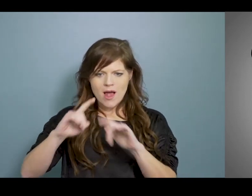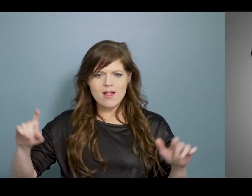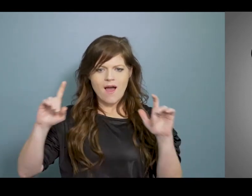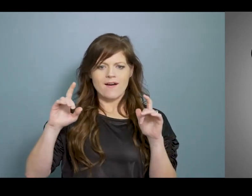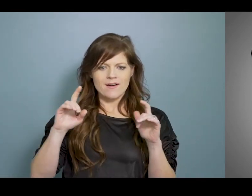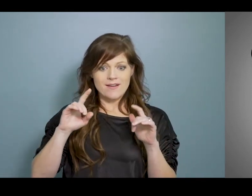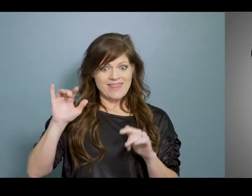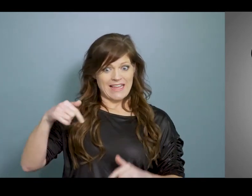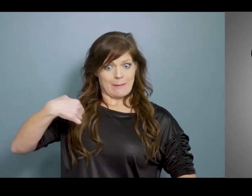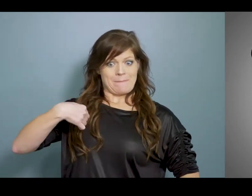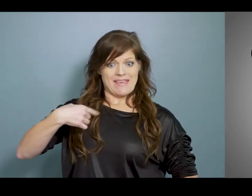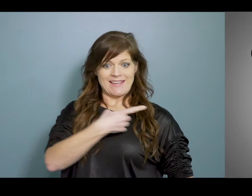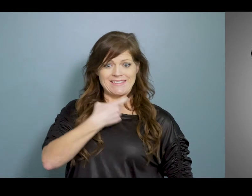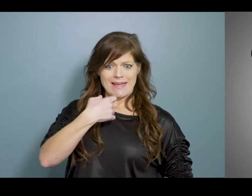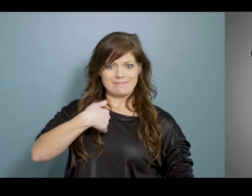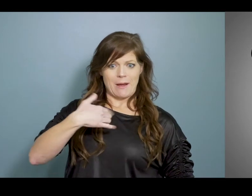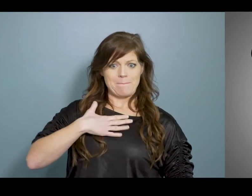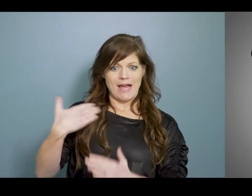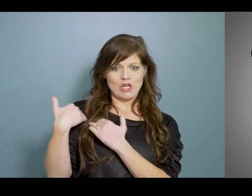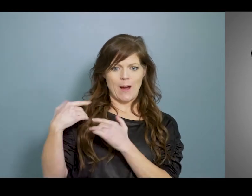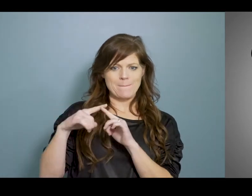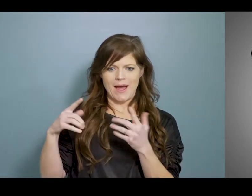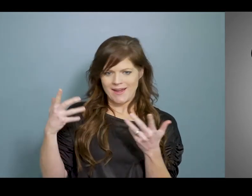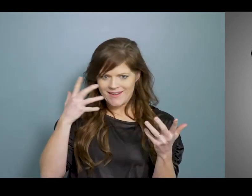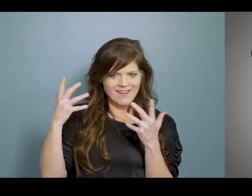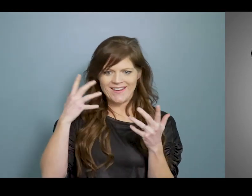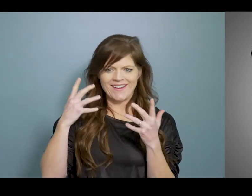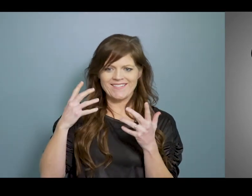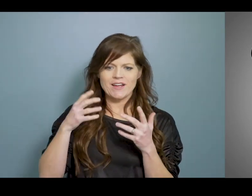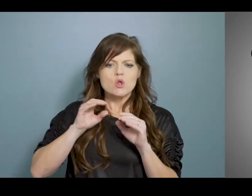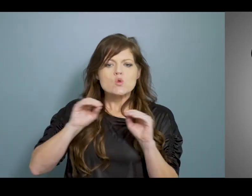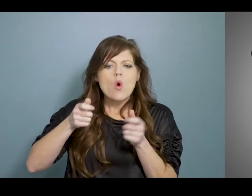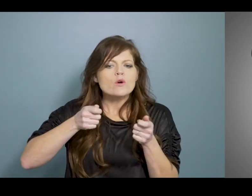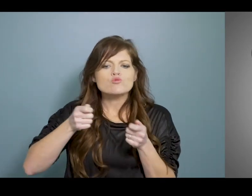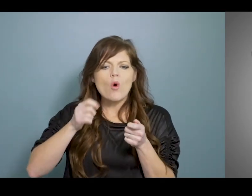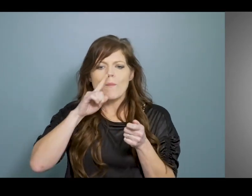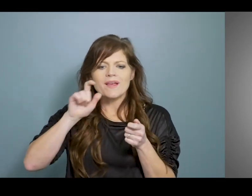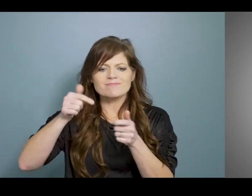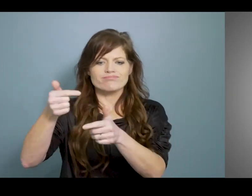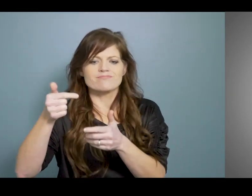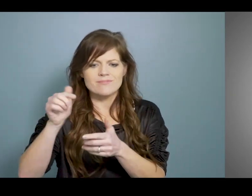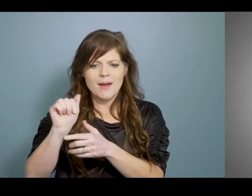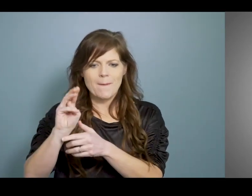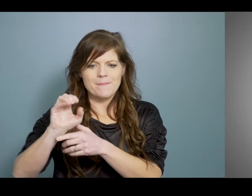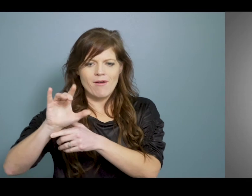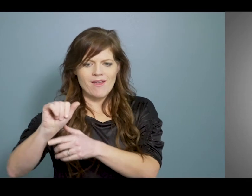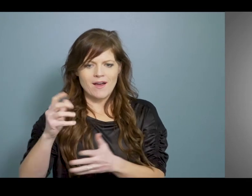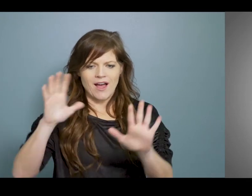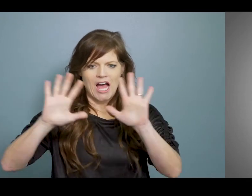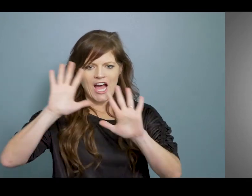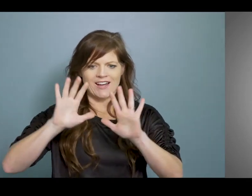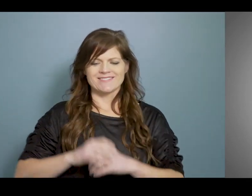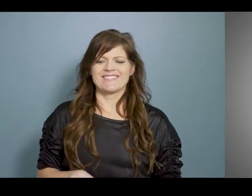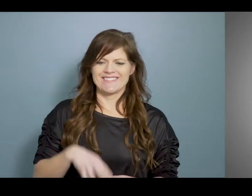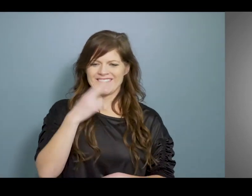your values into your day and let them guide and motivate your actions. I is